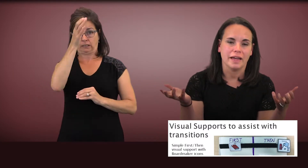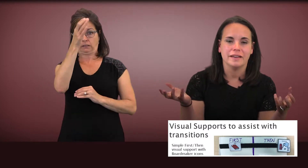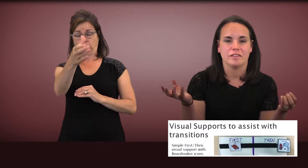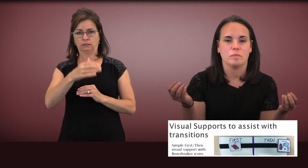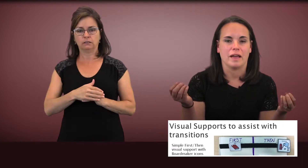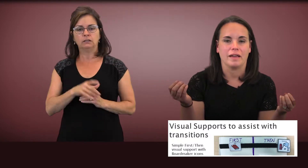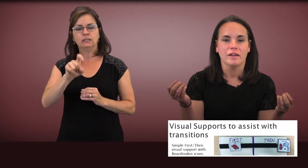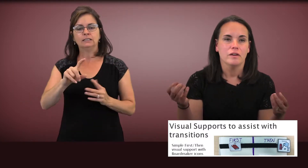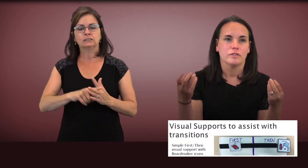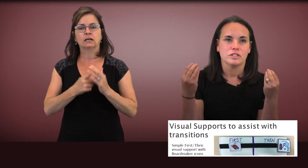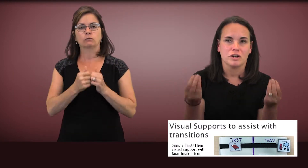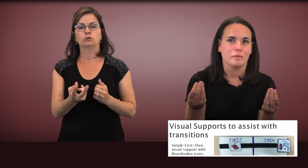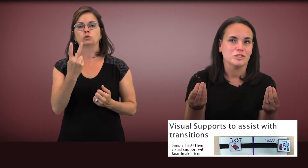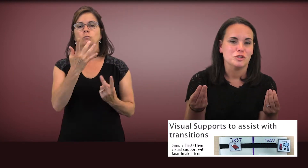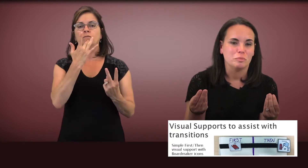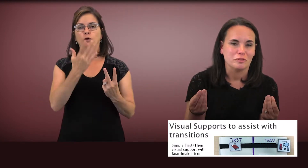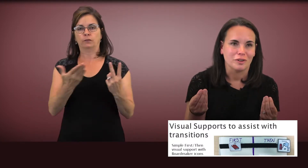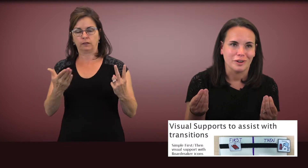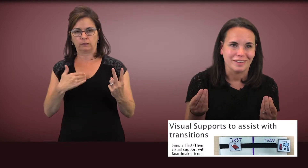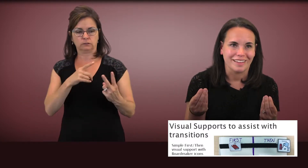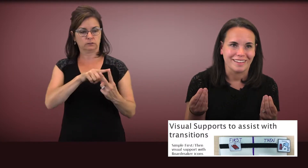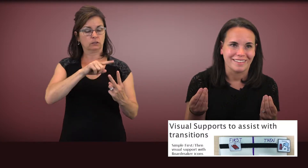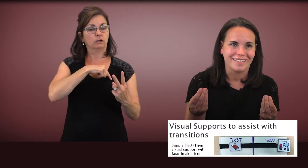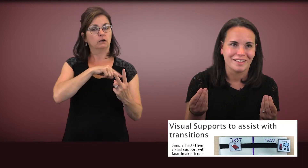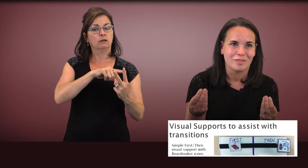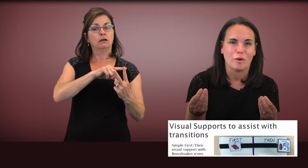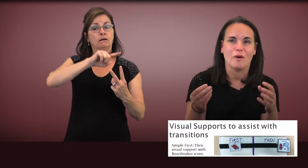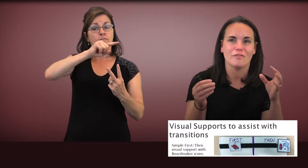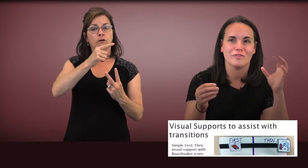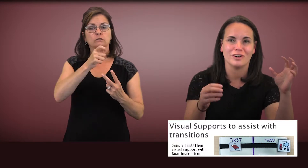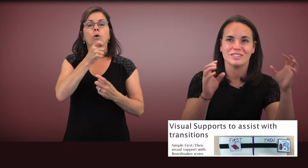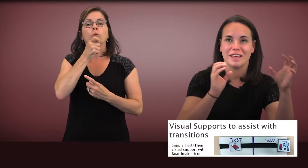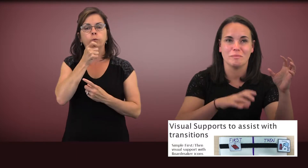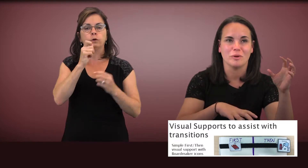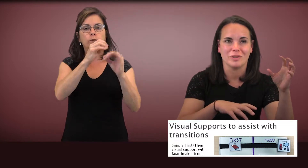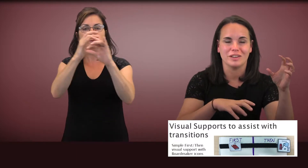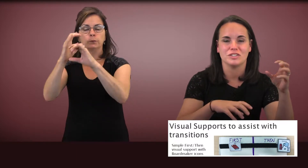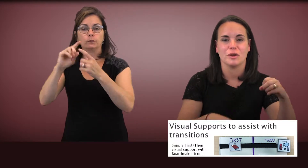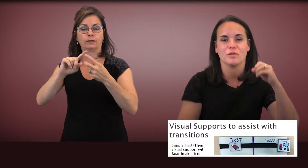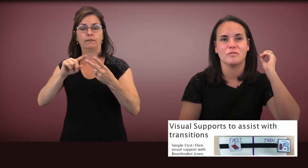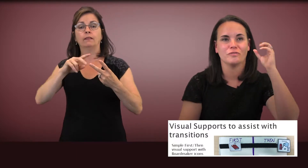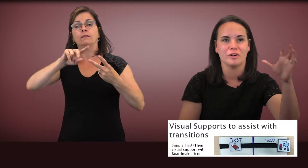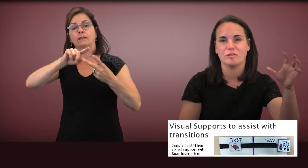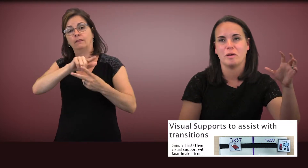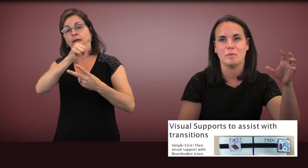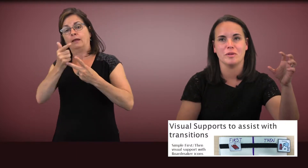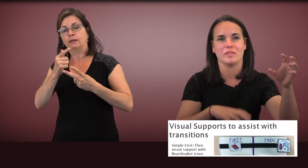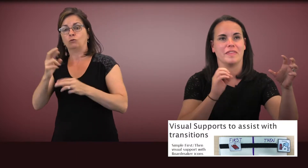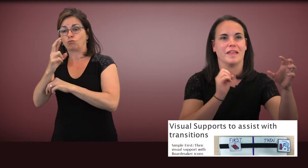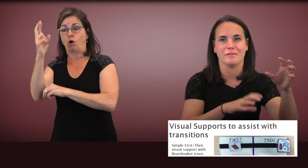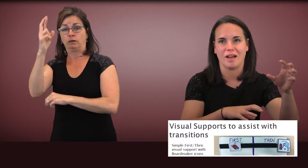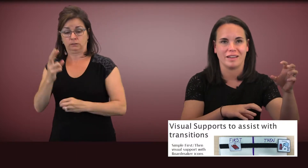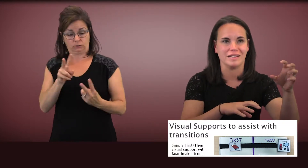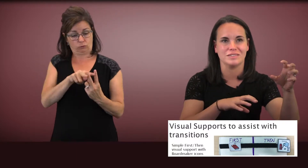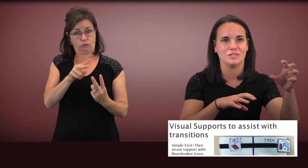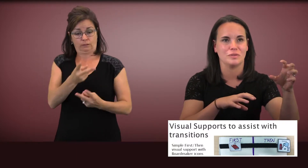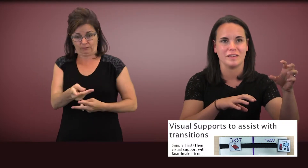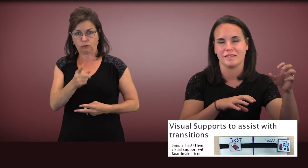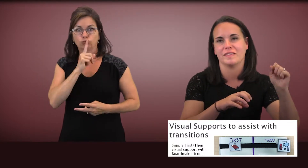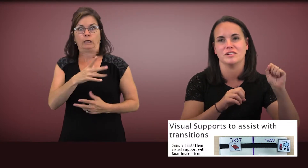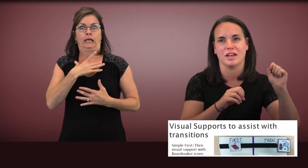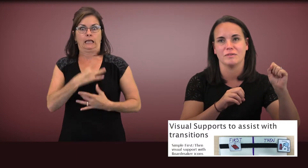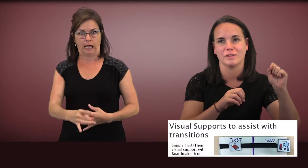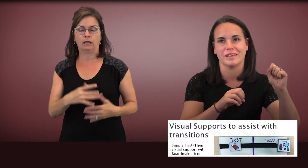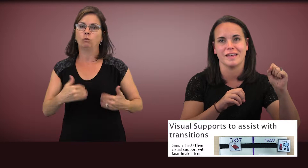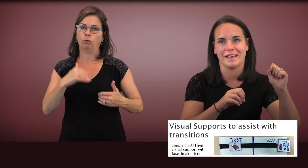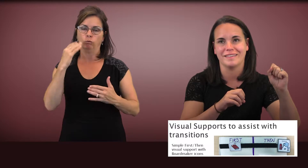do that is by first starting with two preferred things. So a first then board that shows first bubbles and then rockets, two